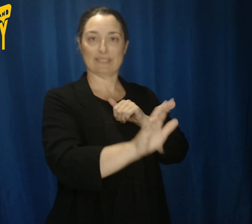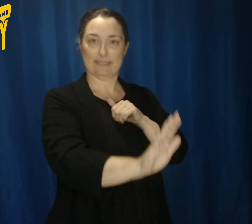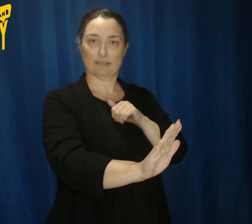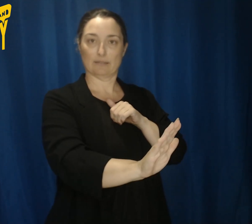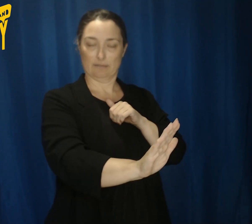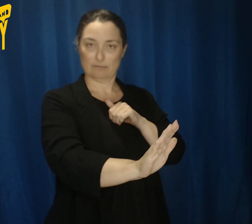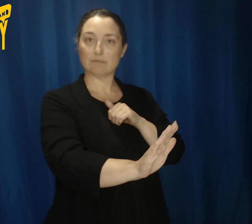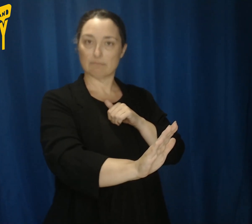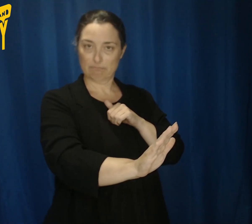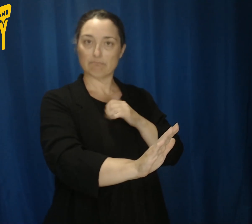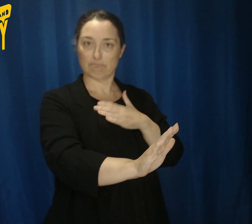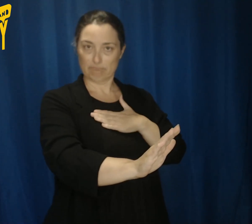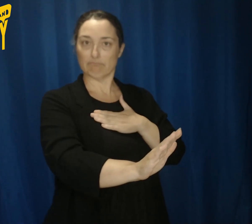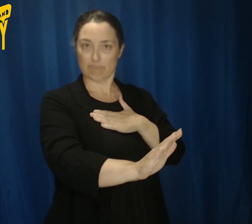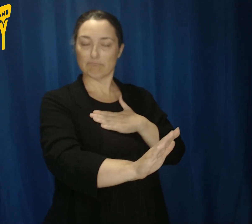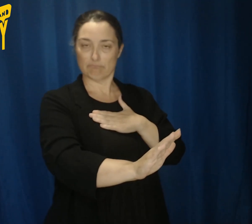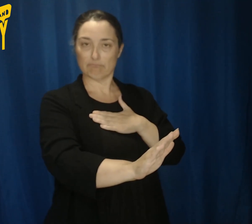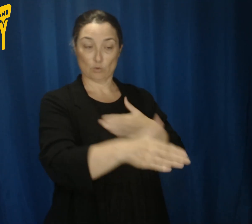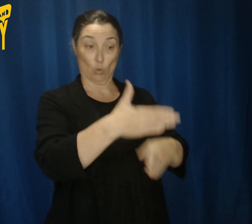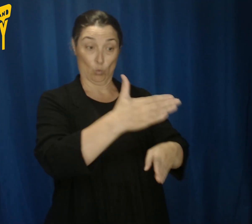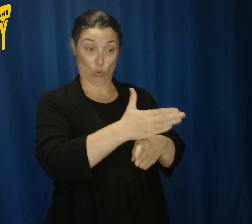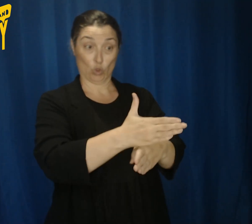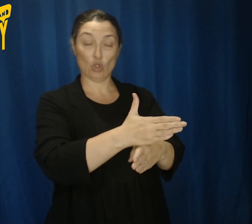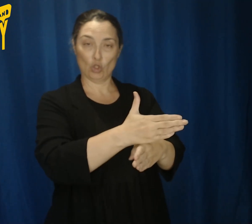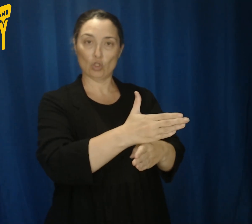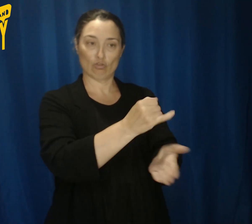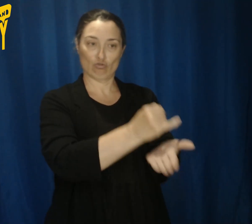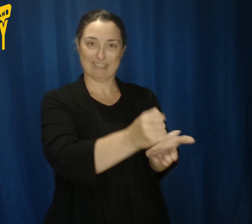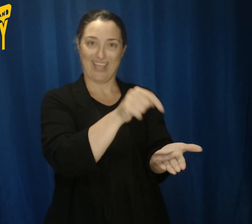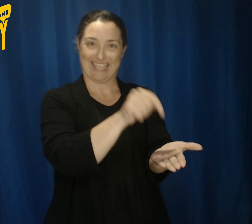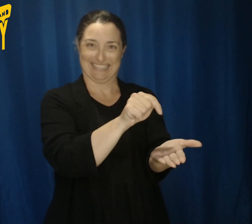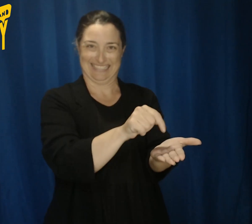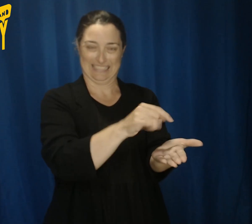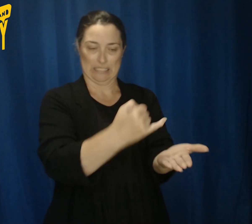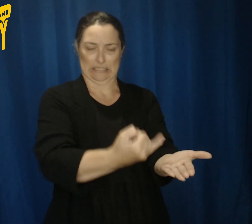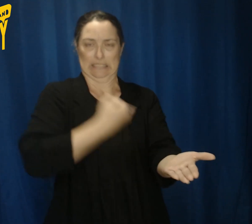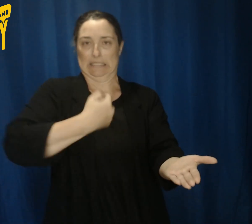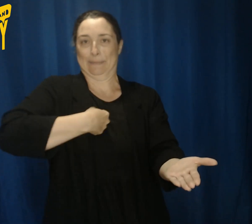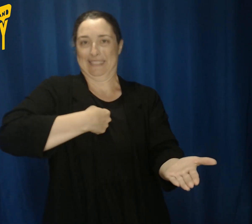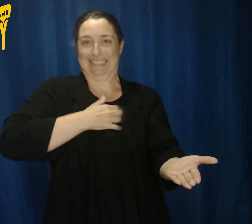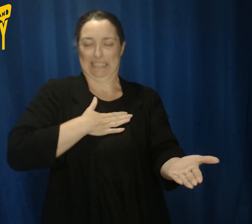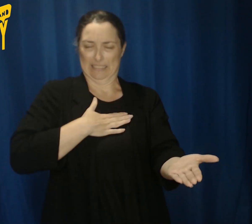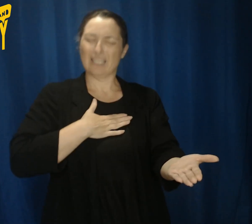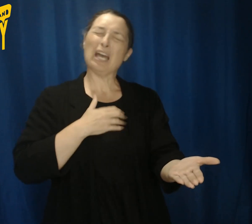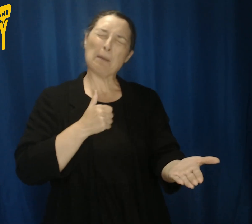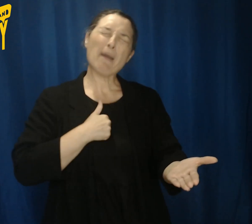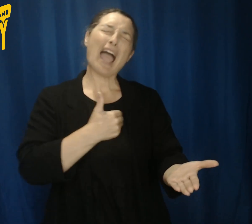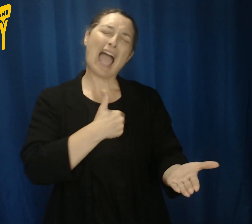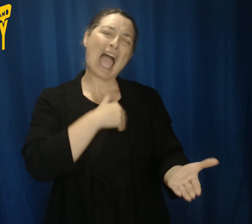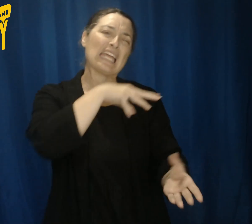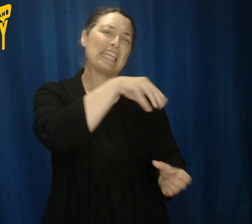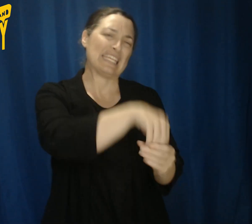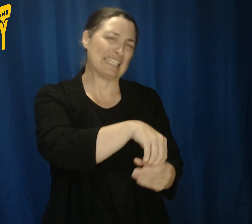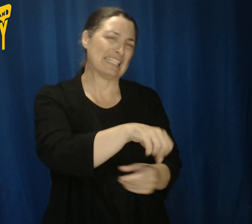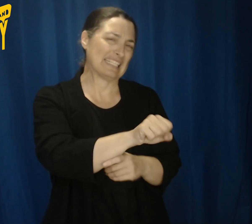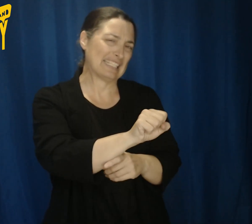out there. So you can criticise that, even though my heart's in it, of course. Nevertheless, it's out there. It's not